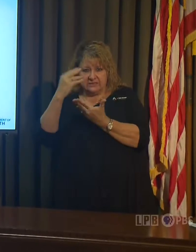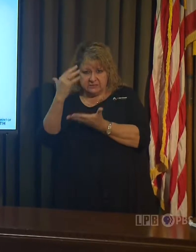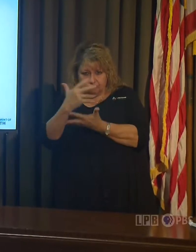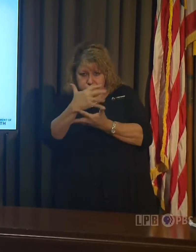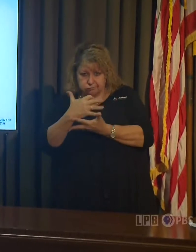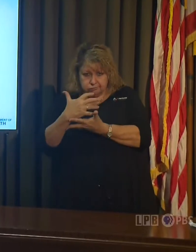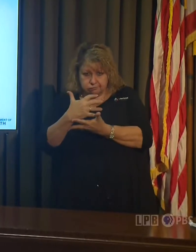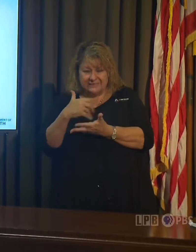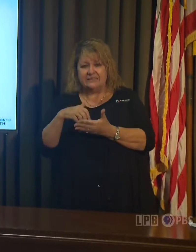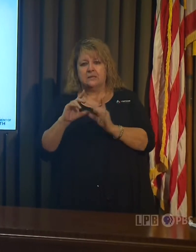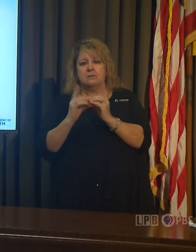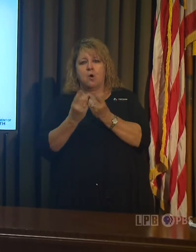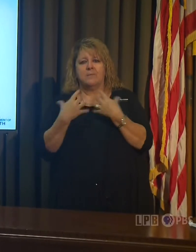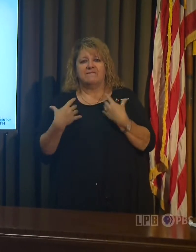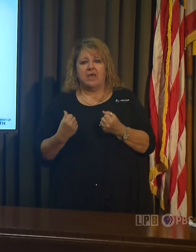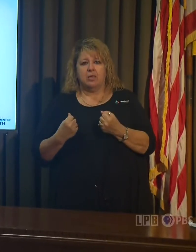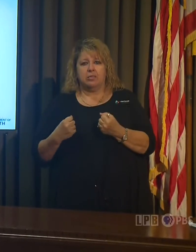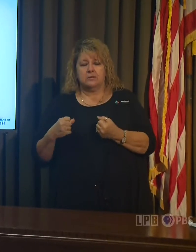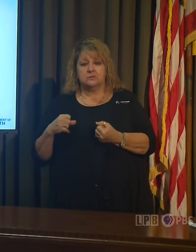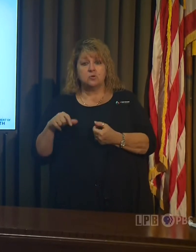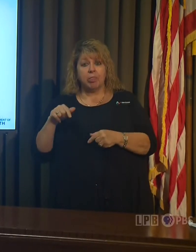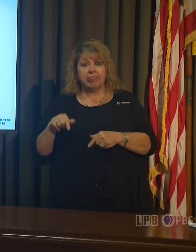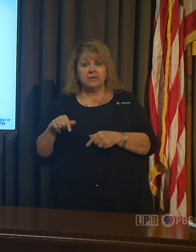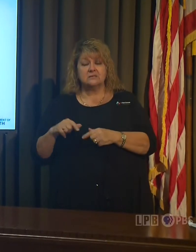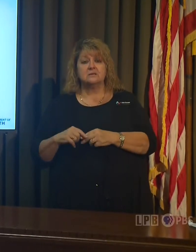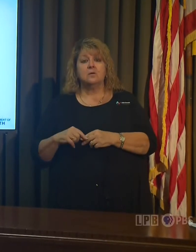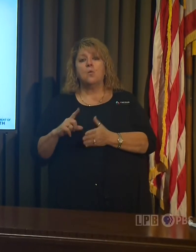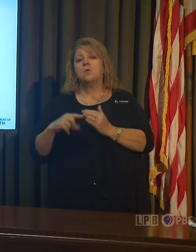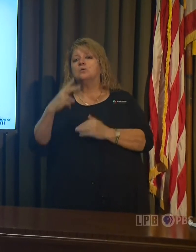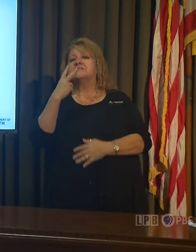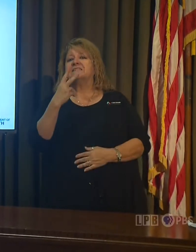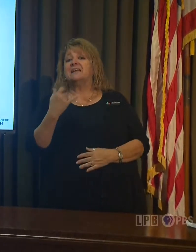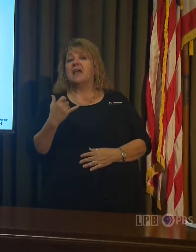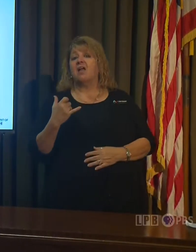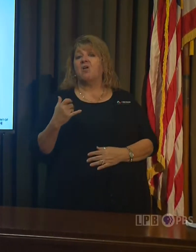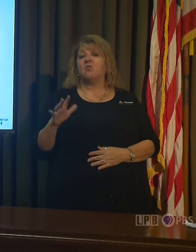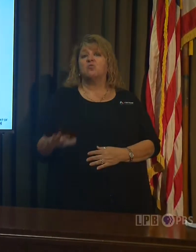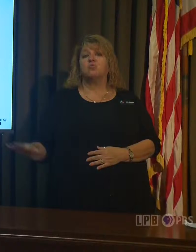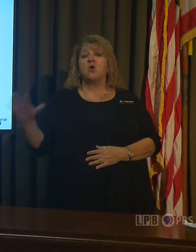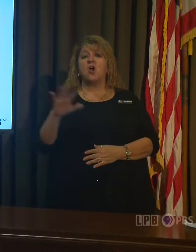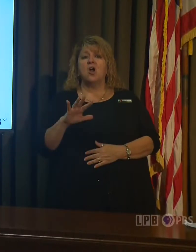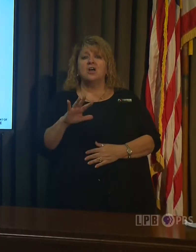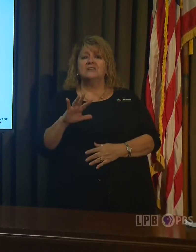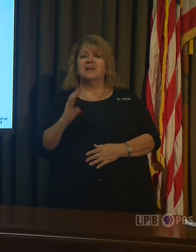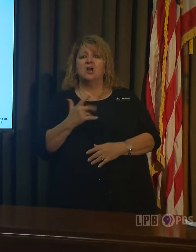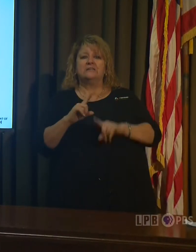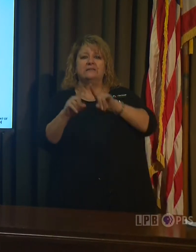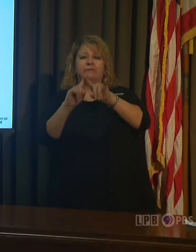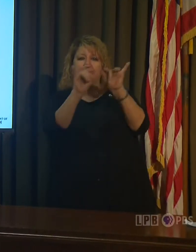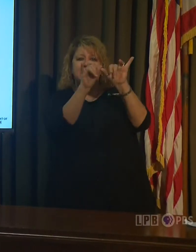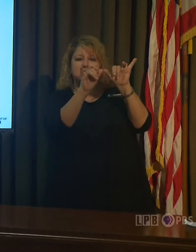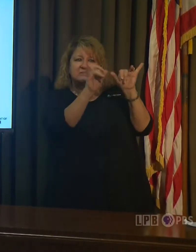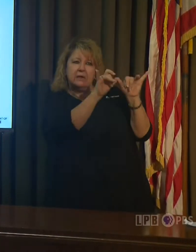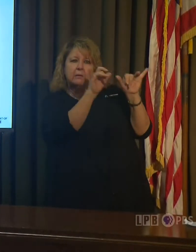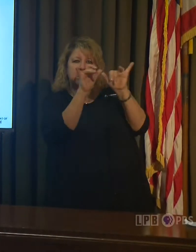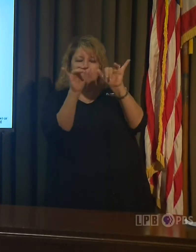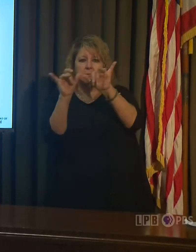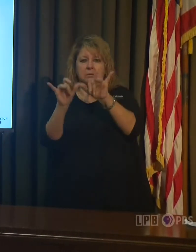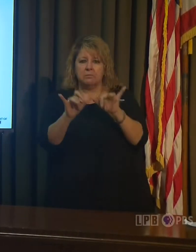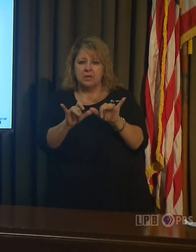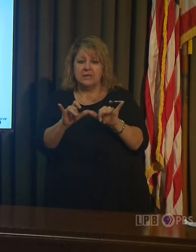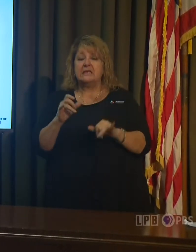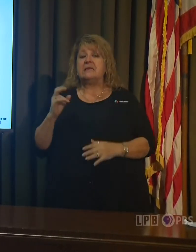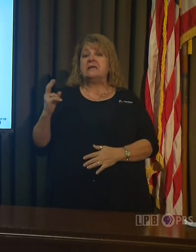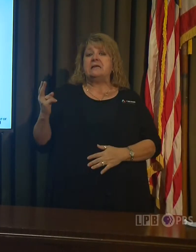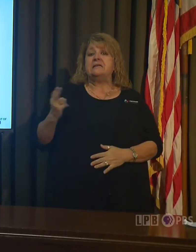track in the Department of Health. And what we see really across all the measures that we look at is